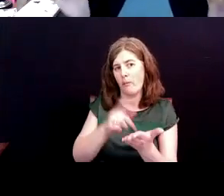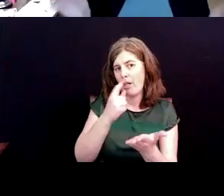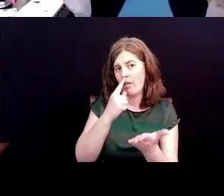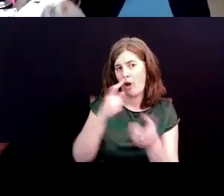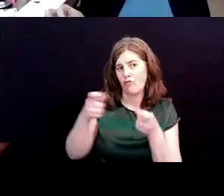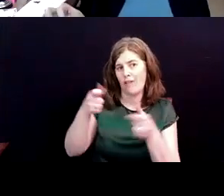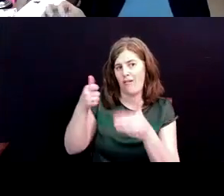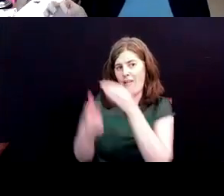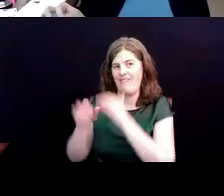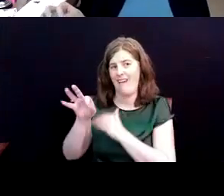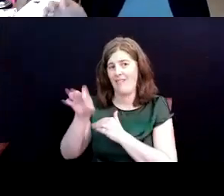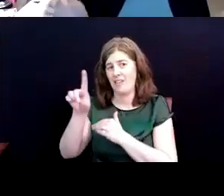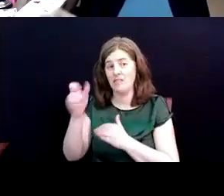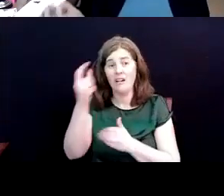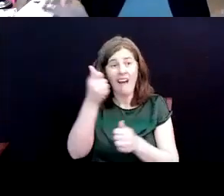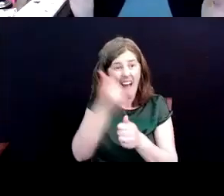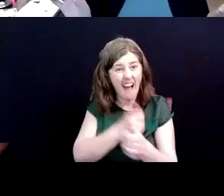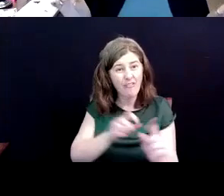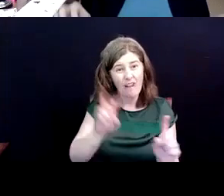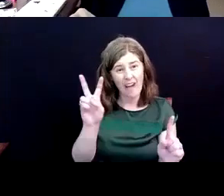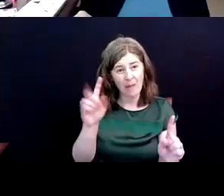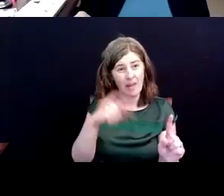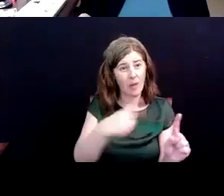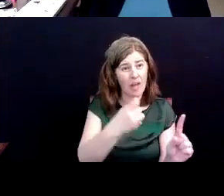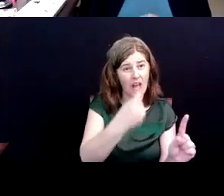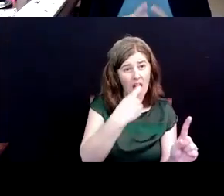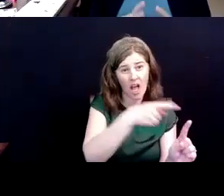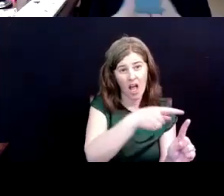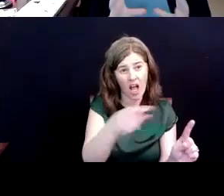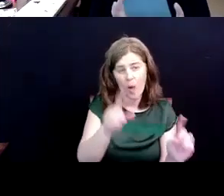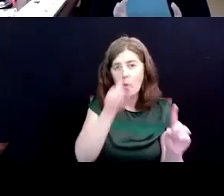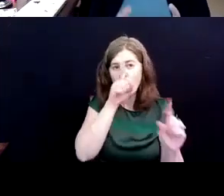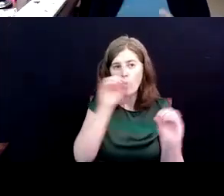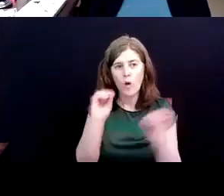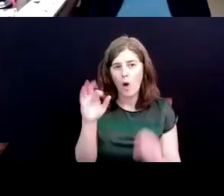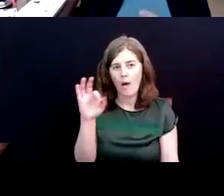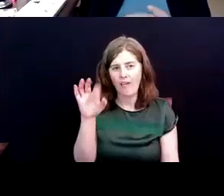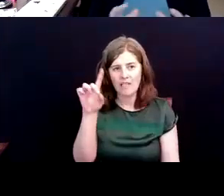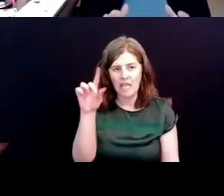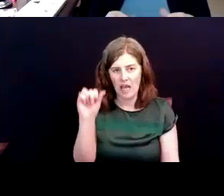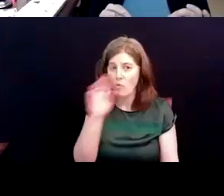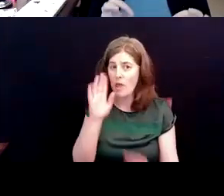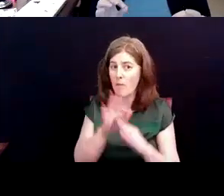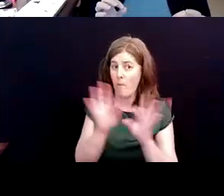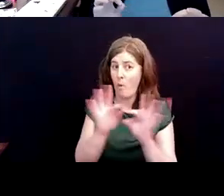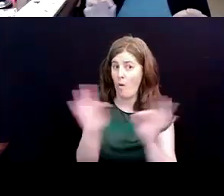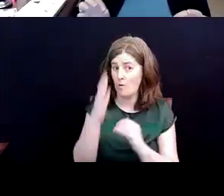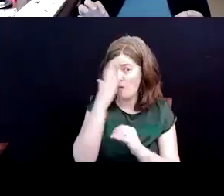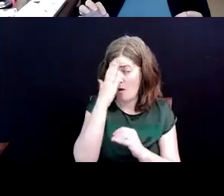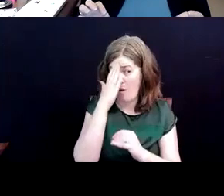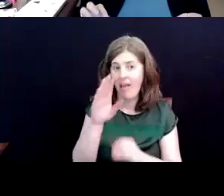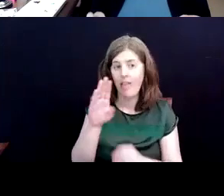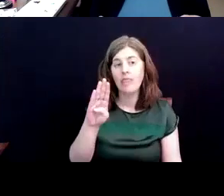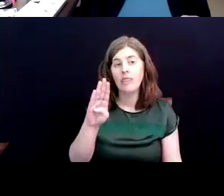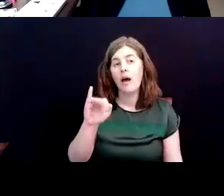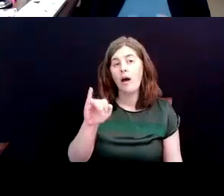Every single vitamin that we take is not regulated by the FDA. So important to understand, it's a billion with a B